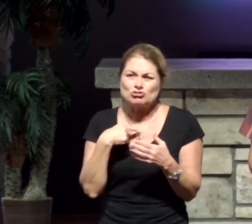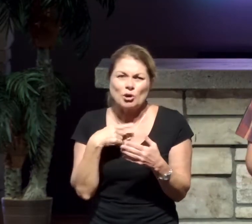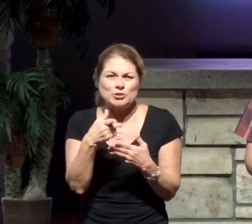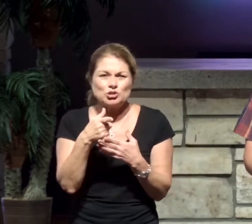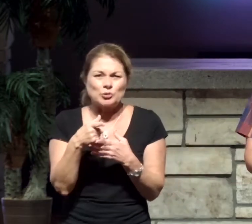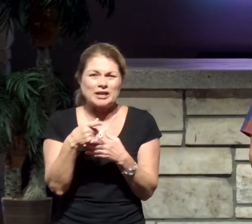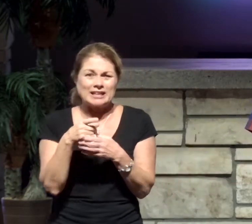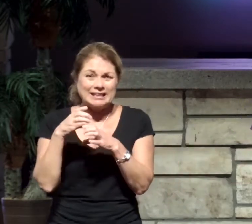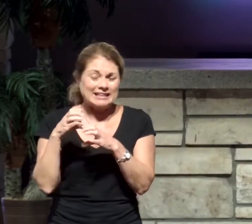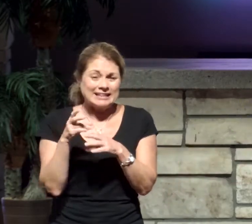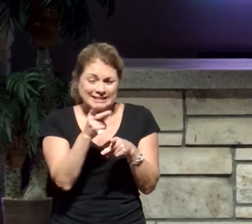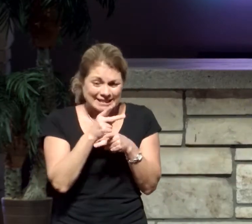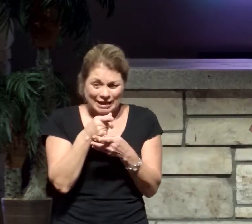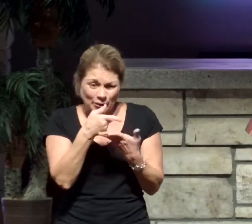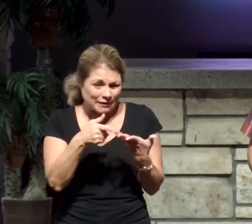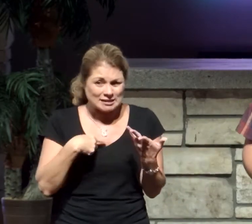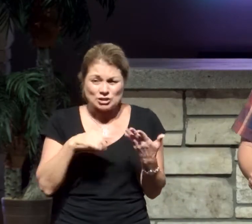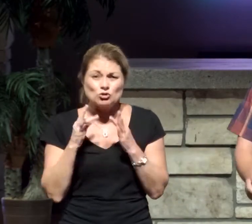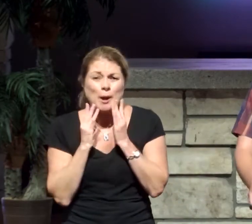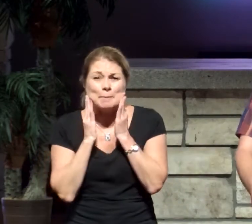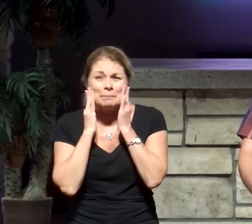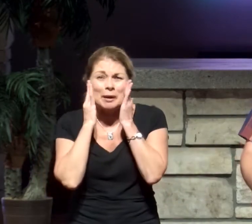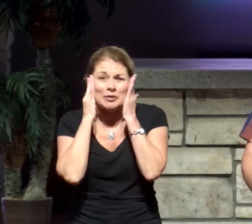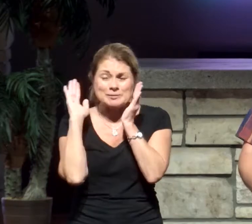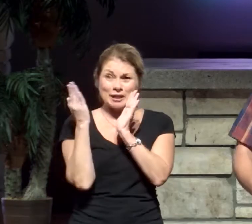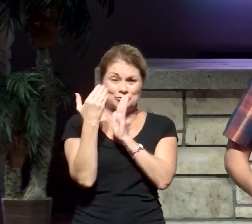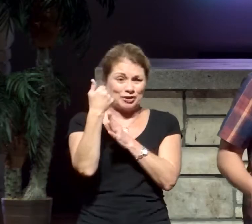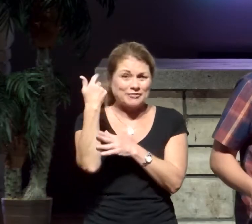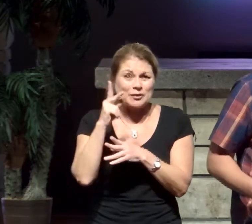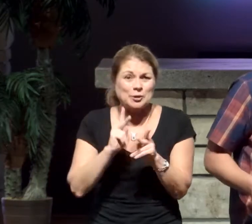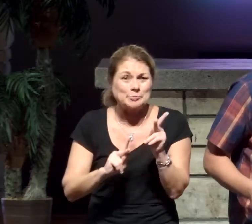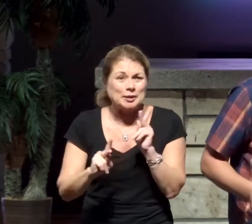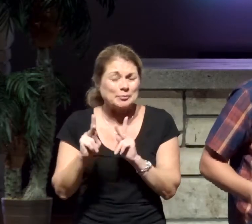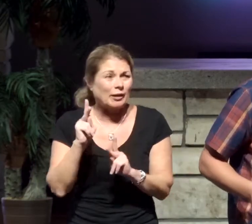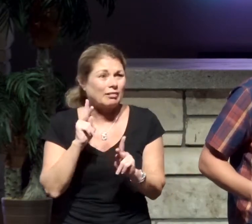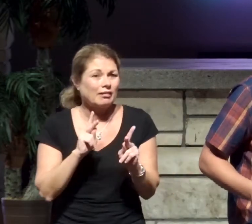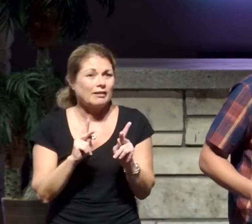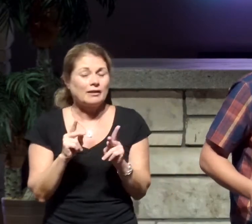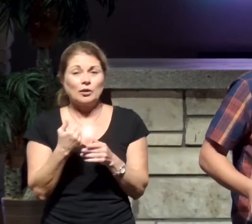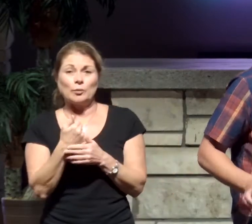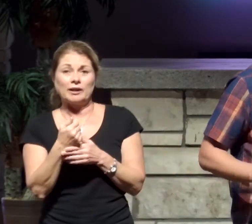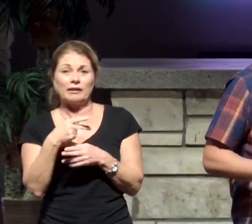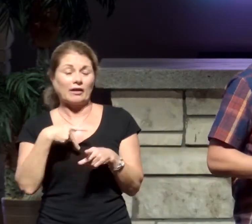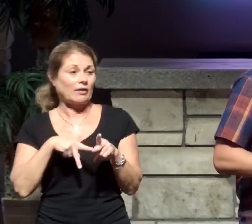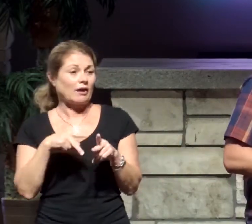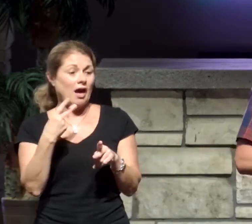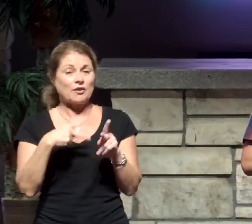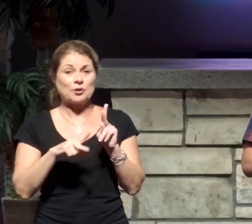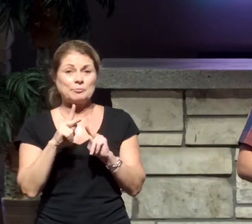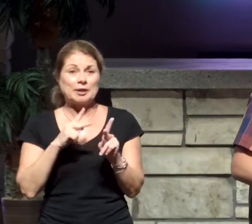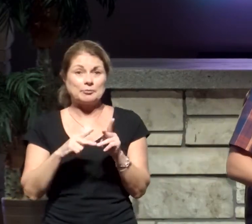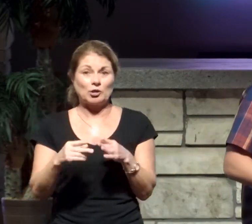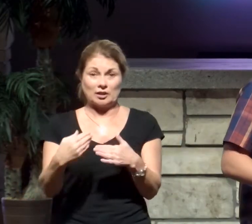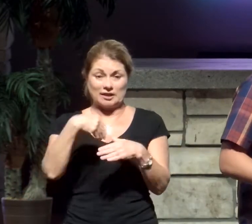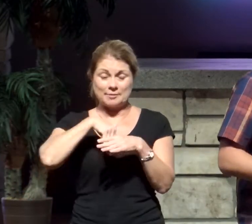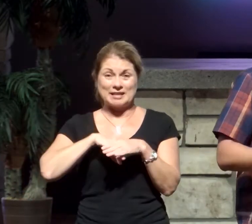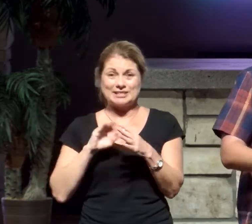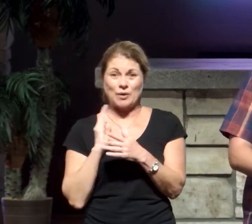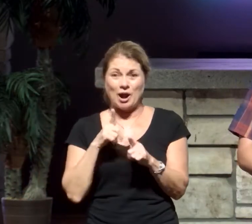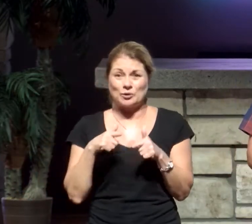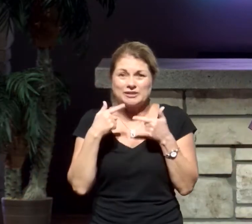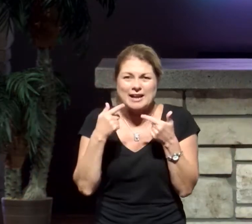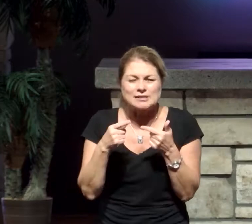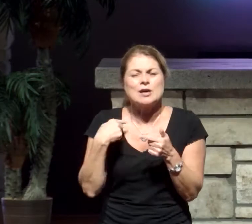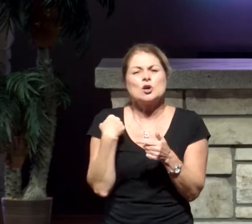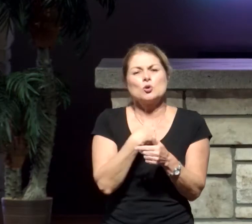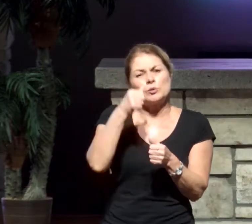going to get this done. You embarrassed me in front of people. Friends, from the moment people walk into our lives, we begin to keep a record of all